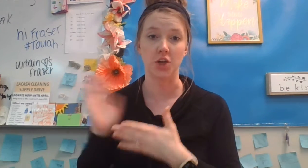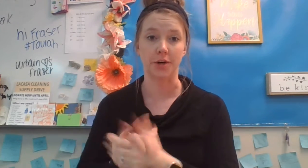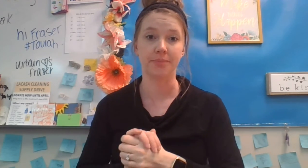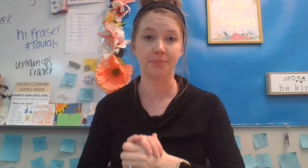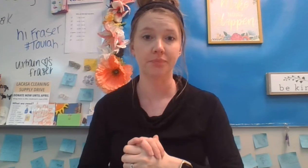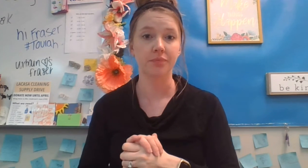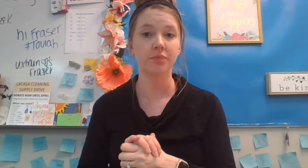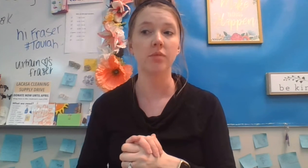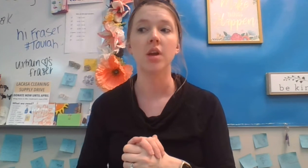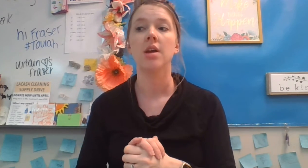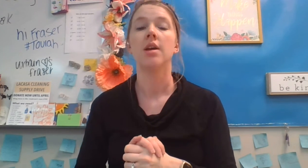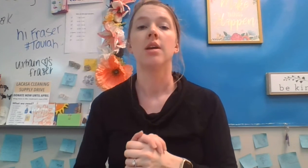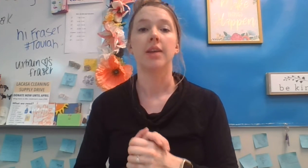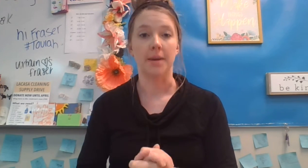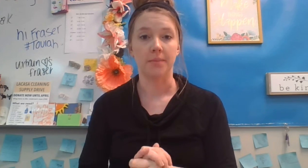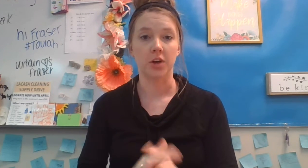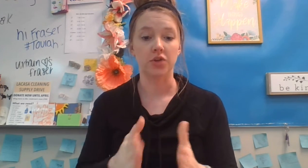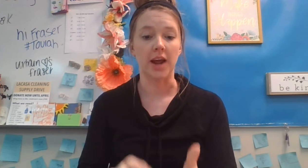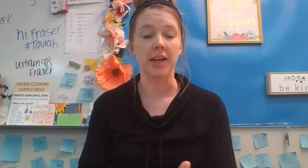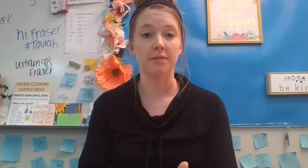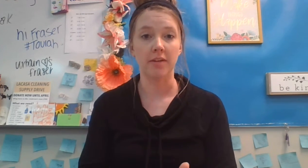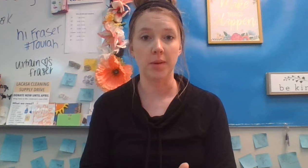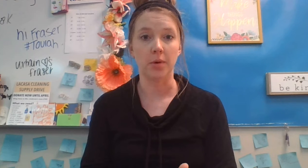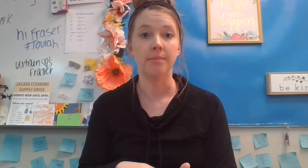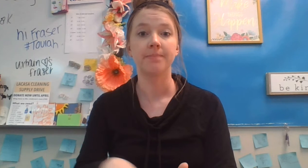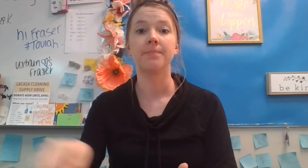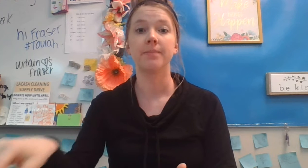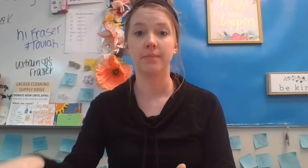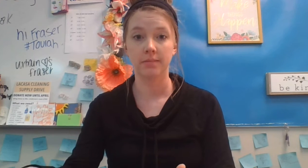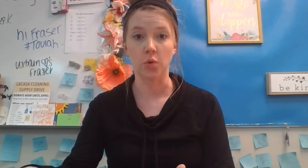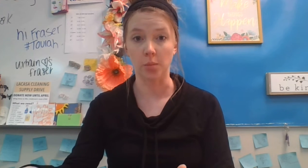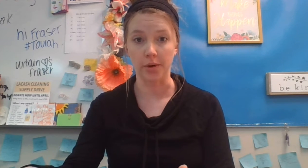teacher. Okay, you're going to try to get 5 people or more.